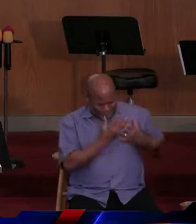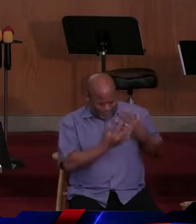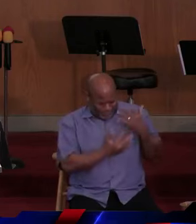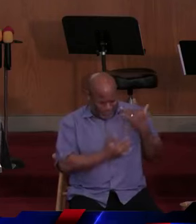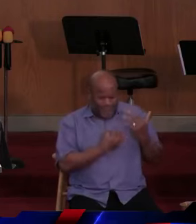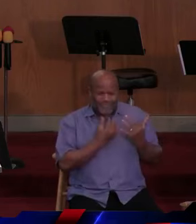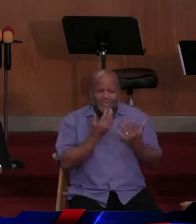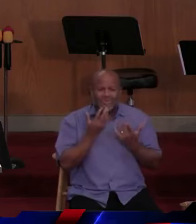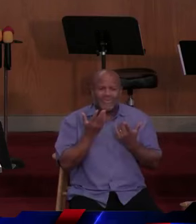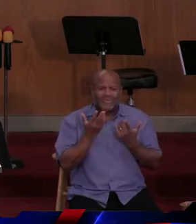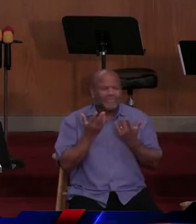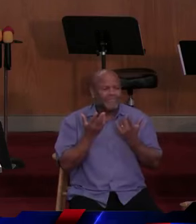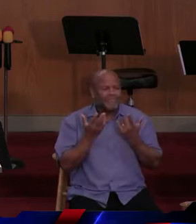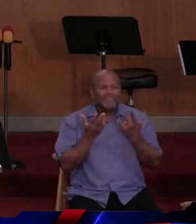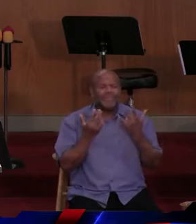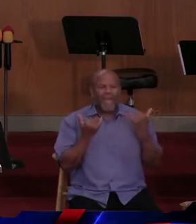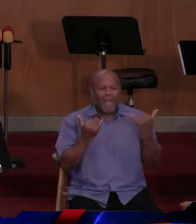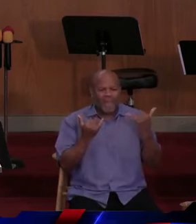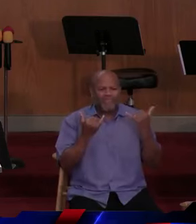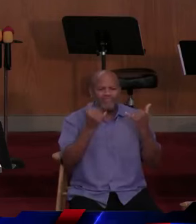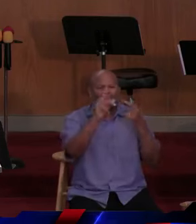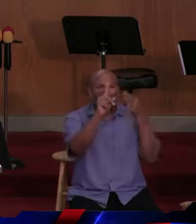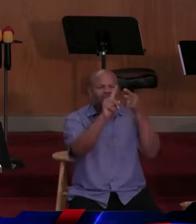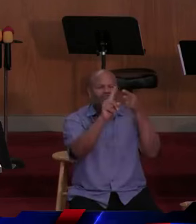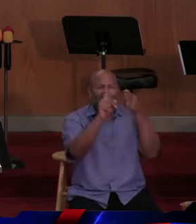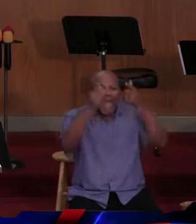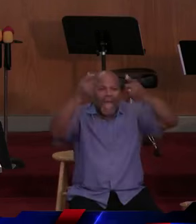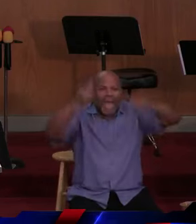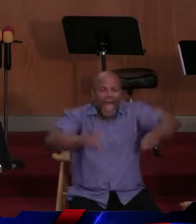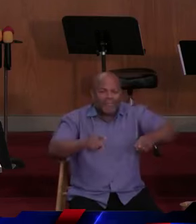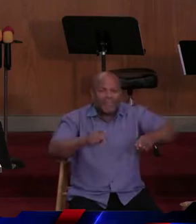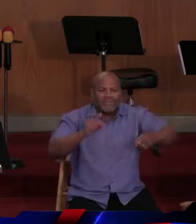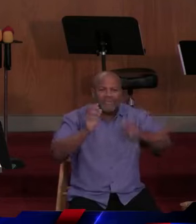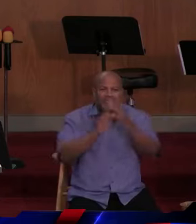is the takeaway? Now, when he lights you up,